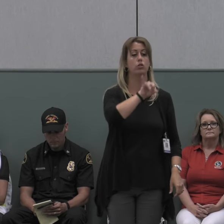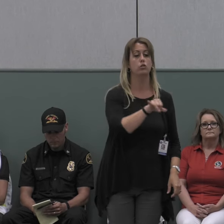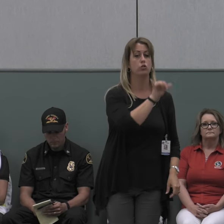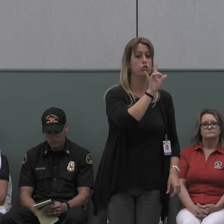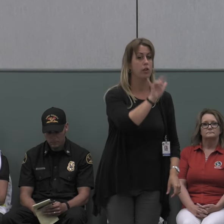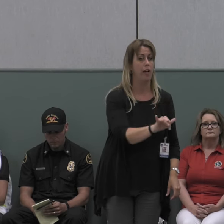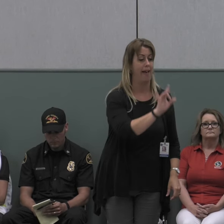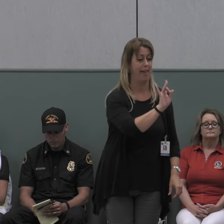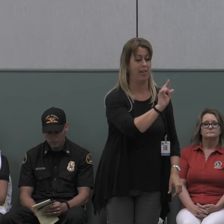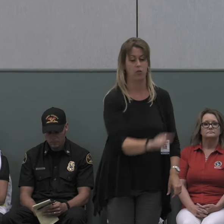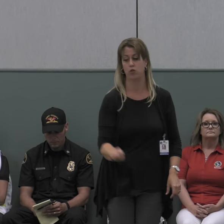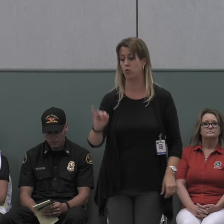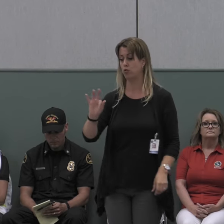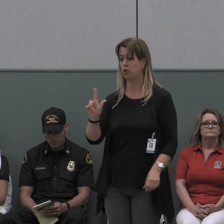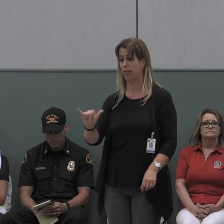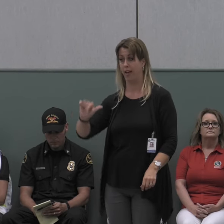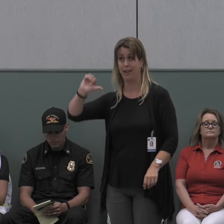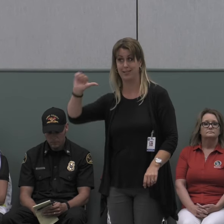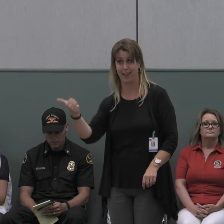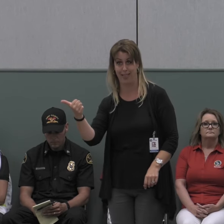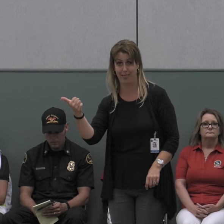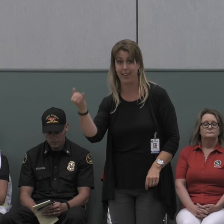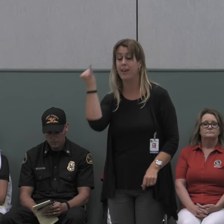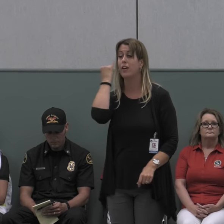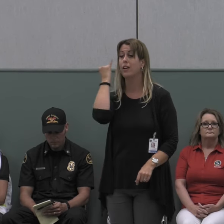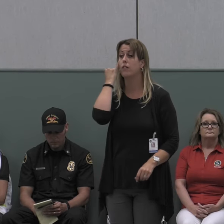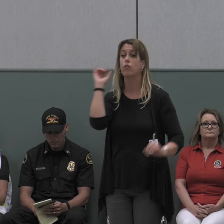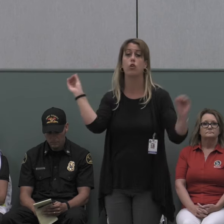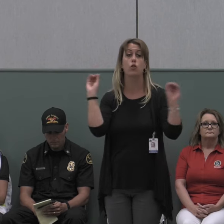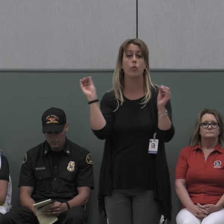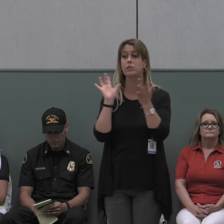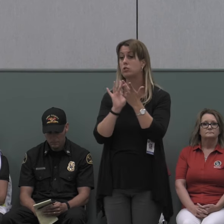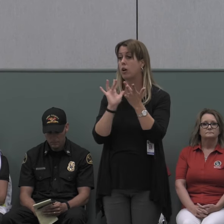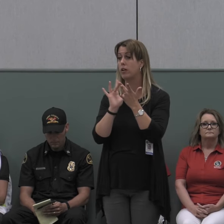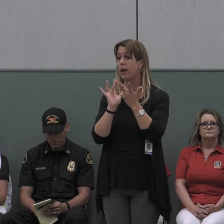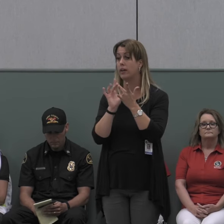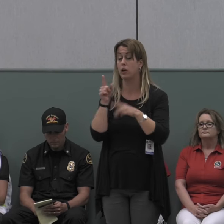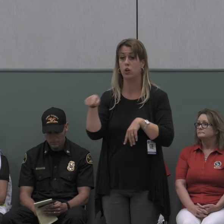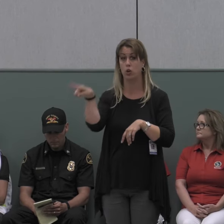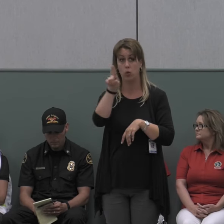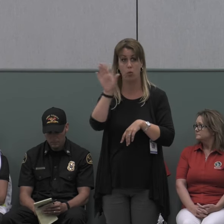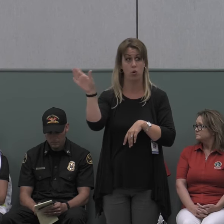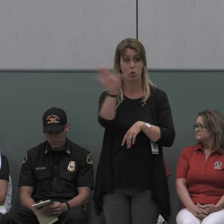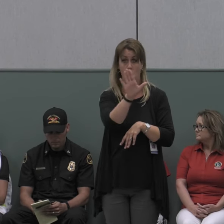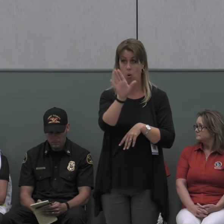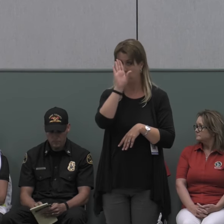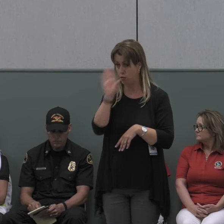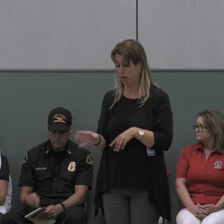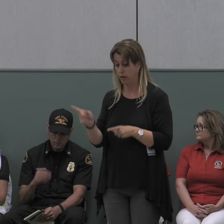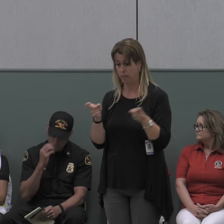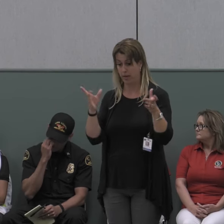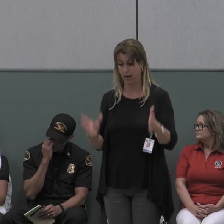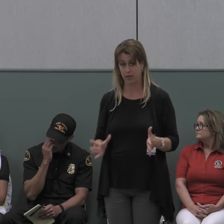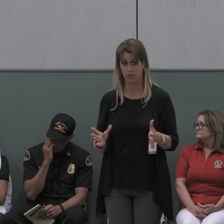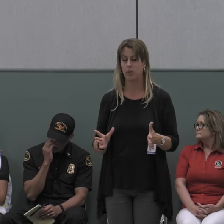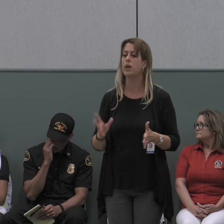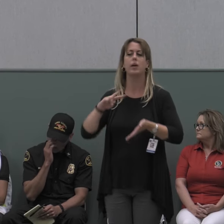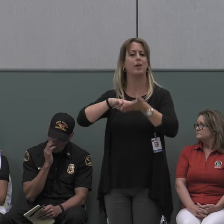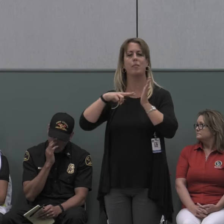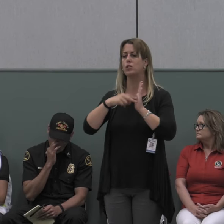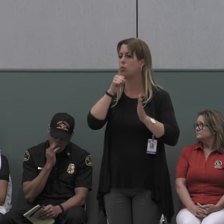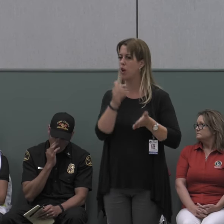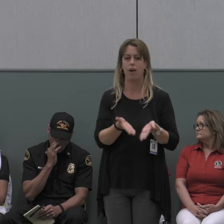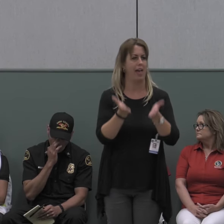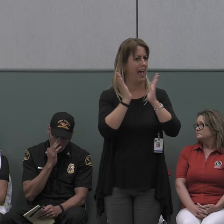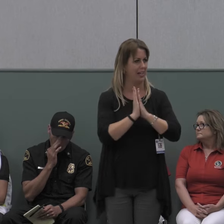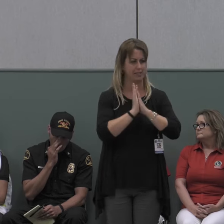10th. If you have not been contacted by your direct supervisor manager, you can presume that you have not been requested to appear at